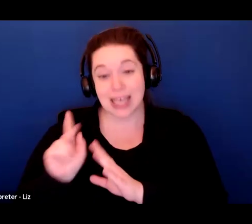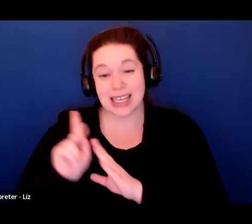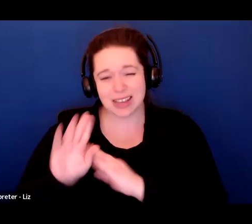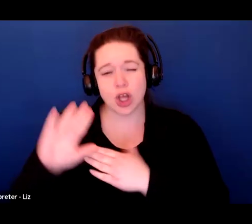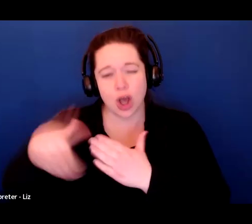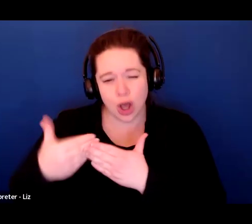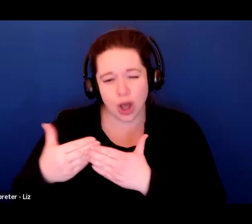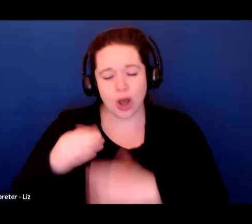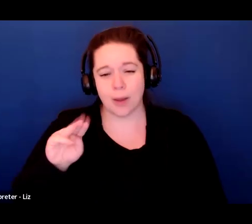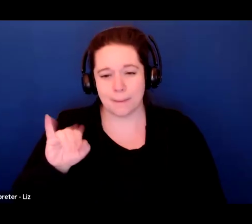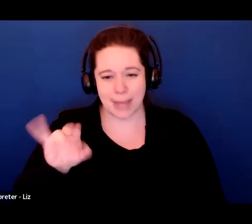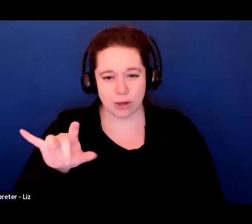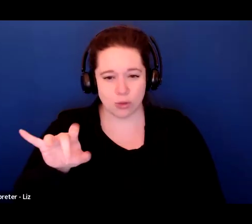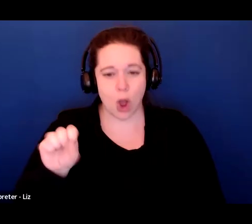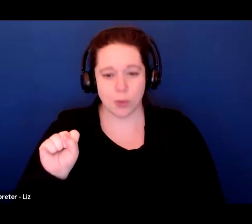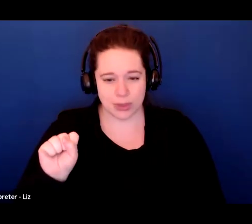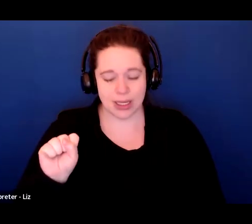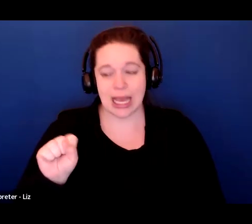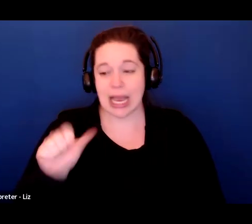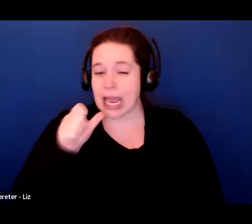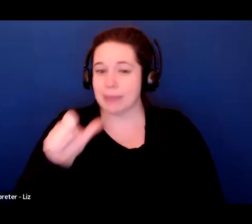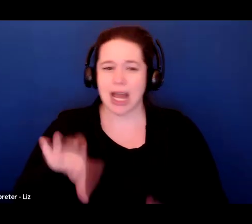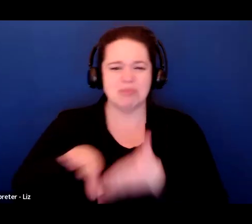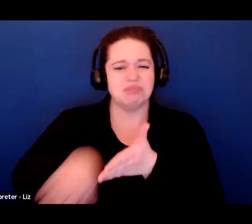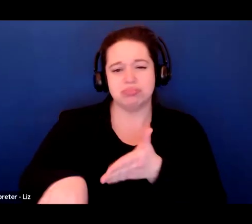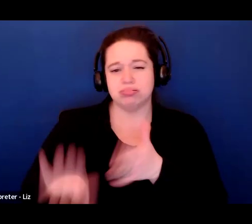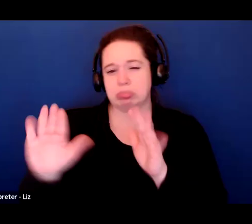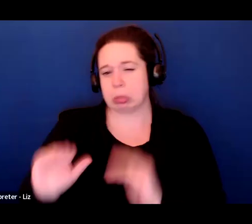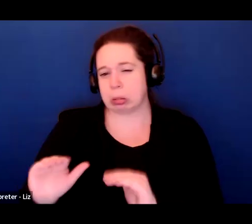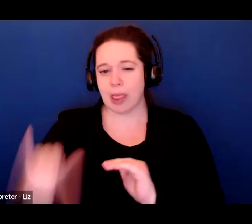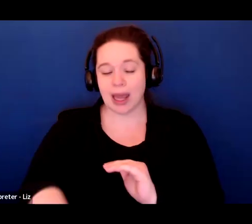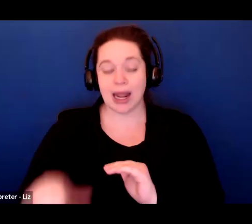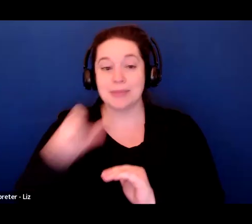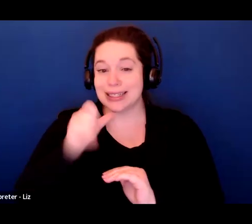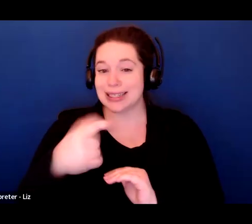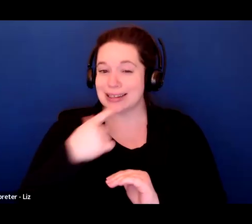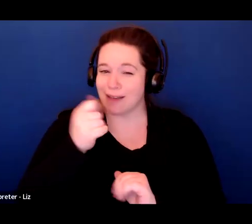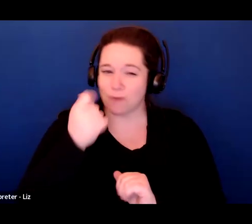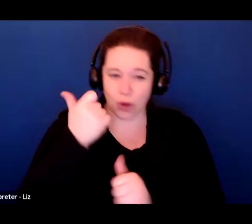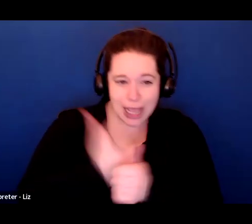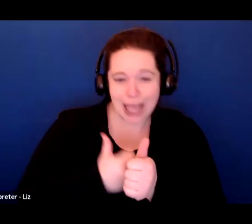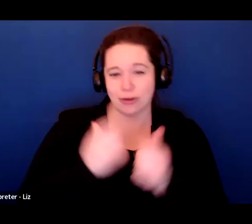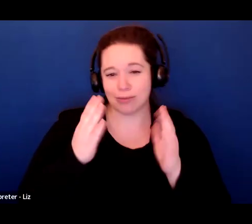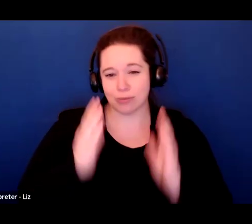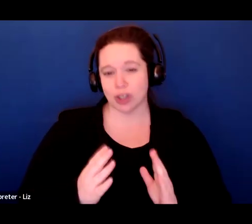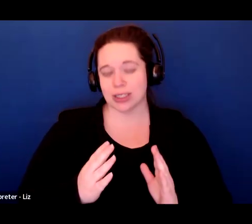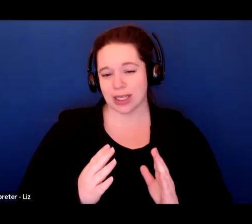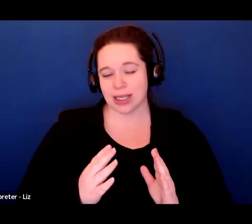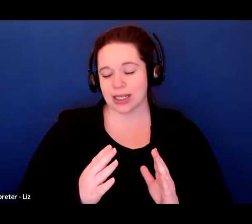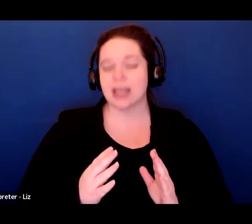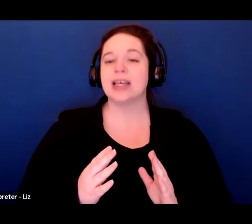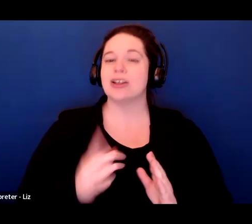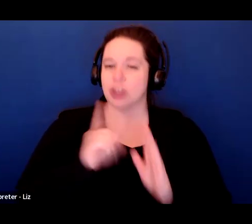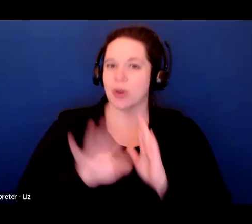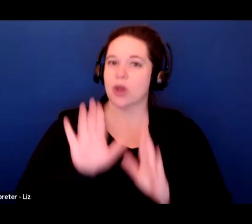be the thing. I'm not dismissing it. I'm just saying it's not for every single person. You need to check with your